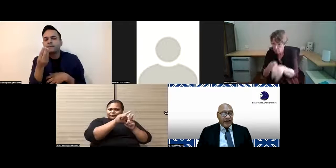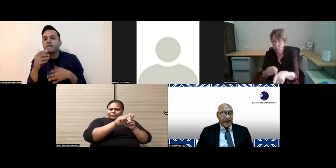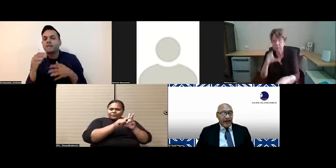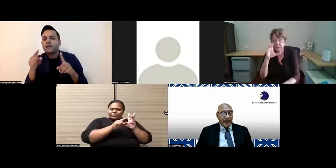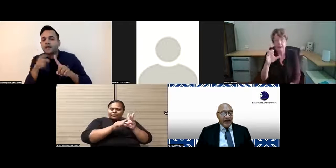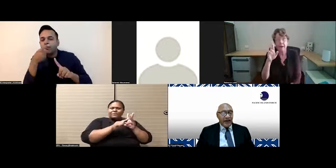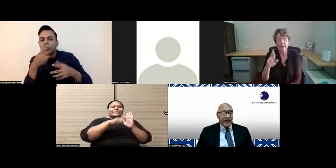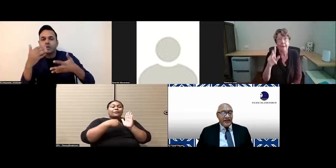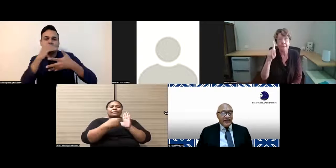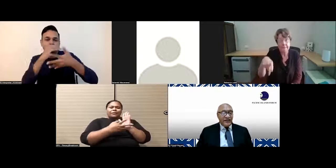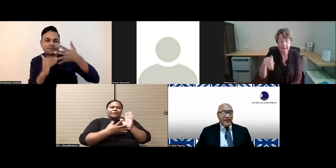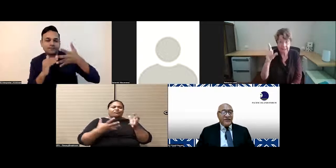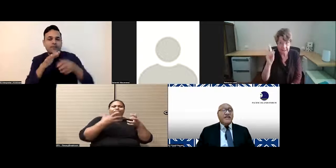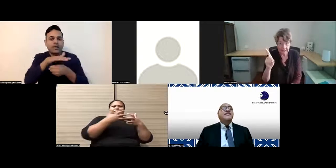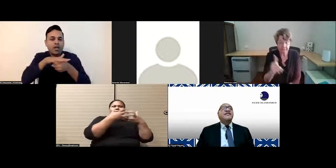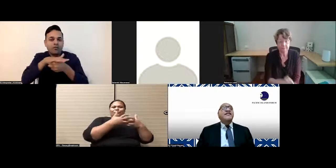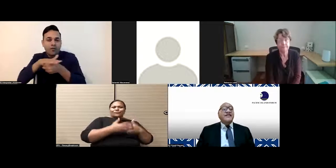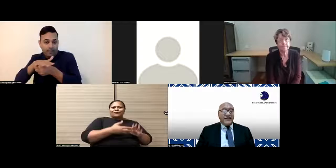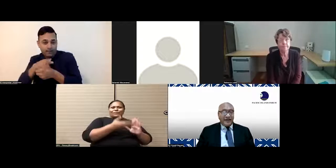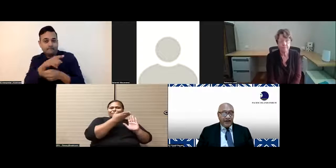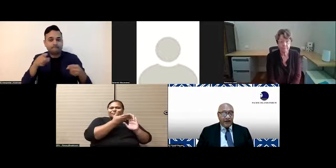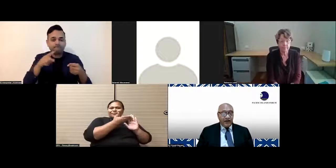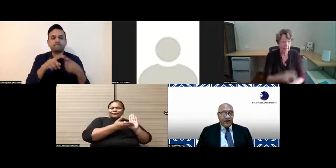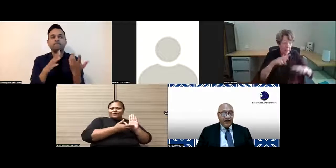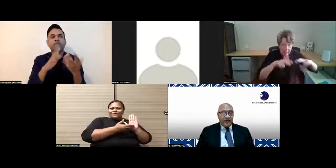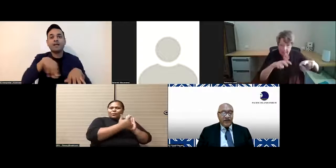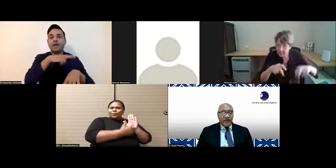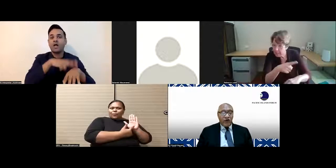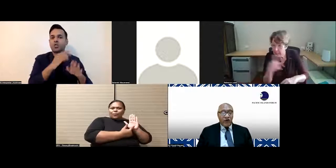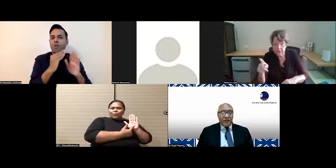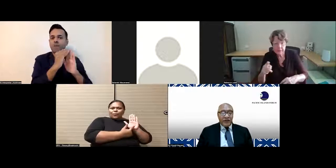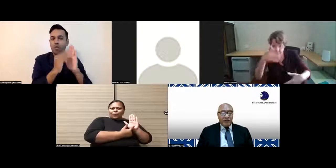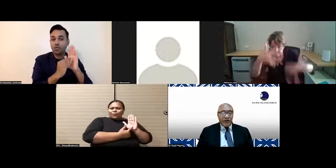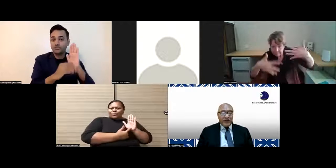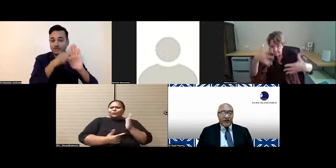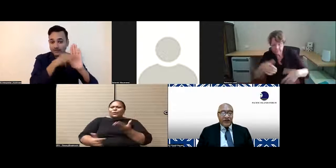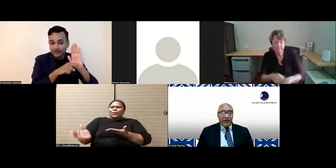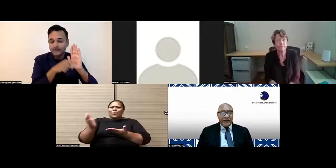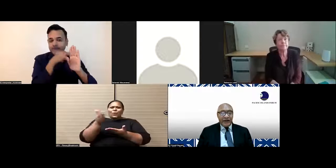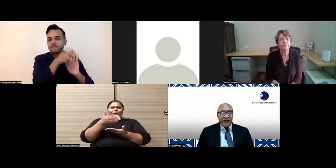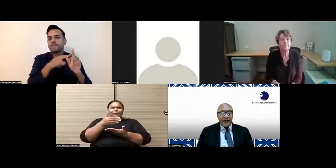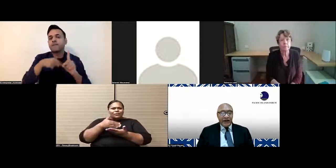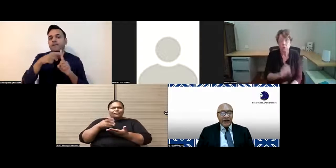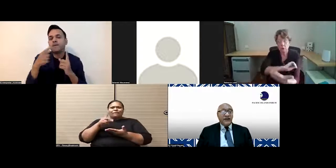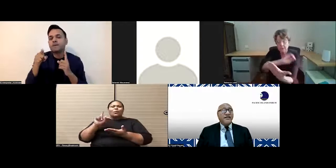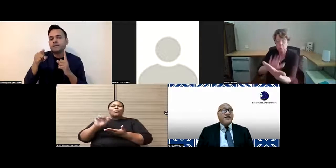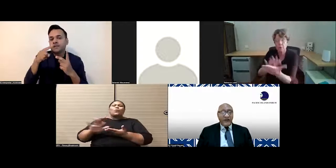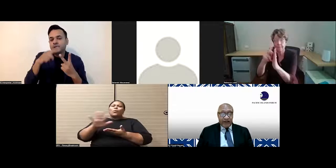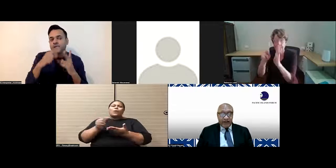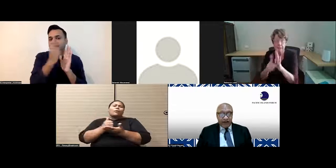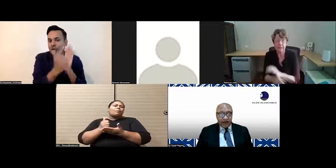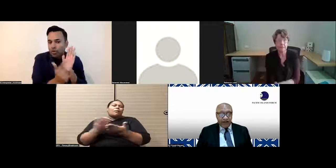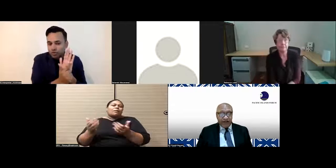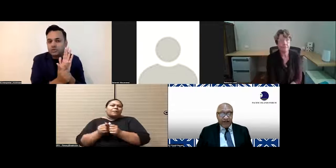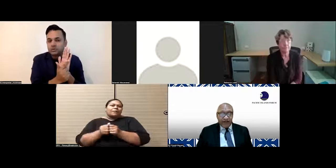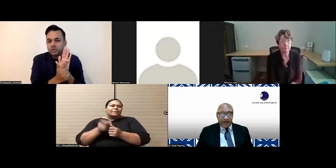correlation, and analysis of disability statistics to inform policy development,